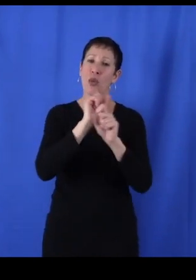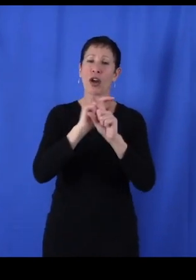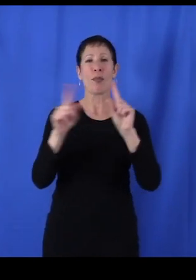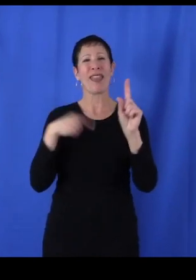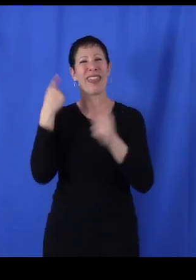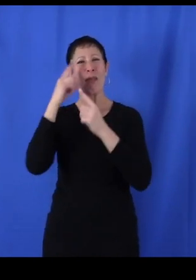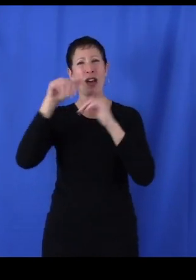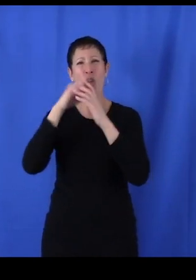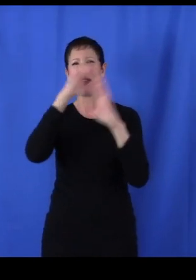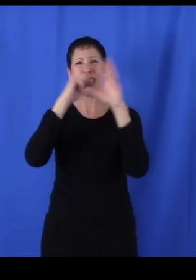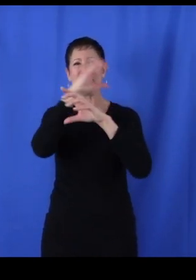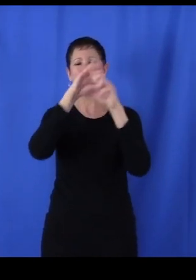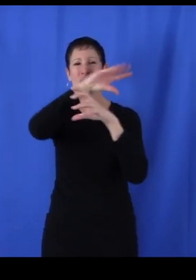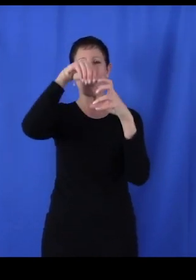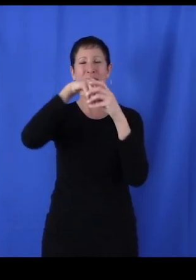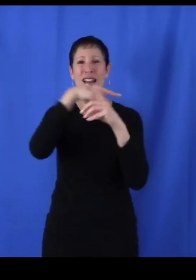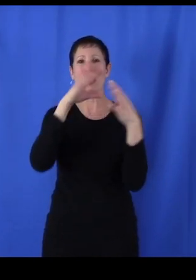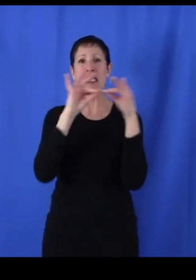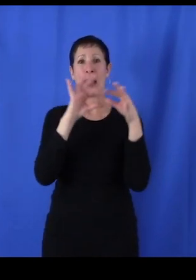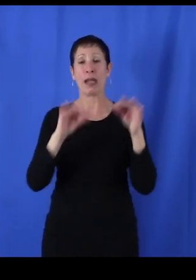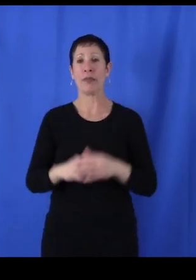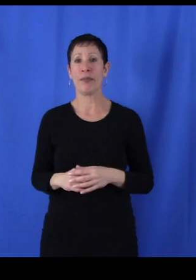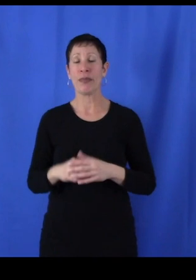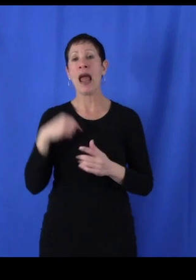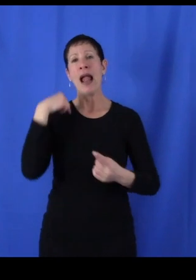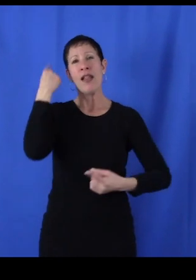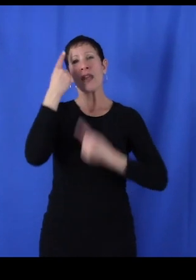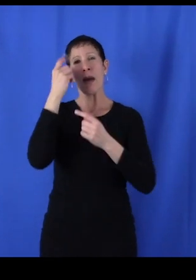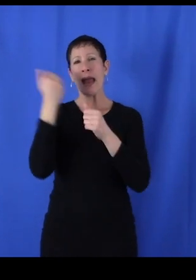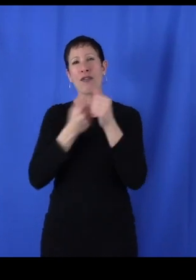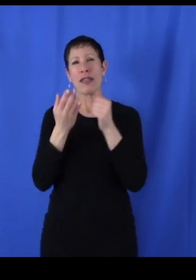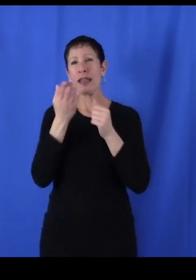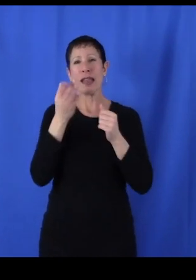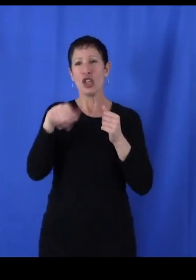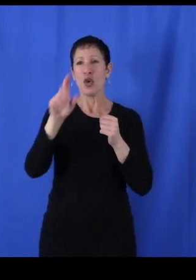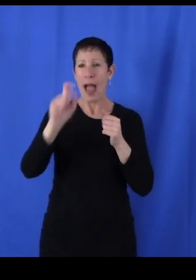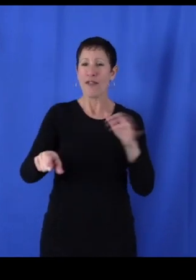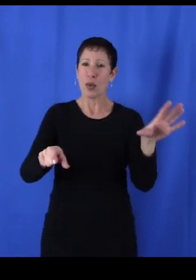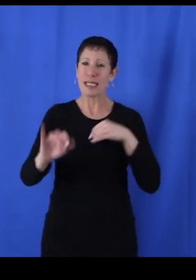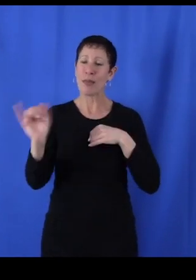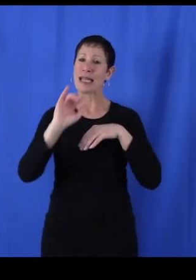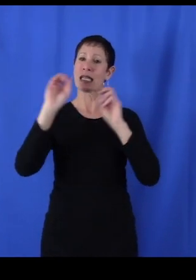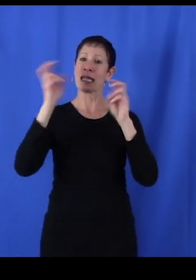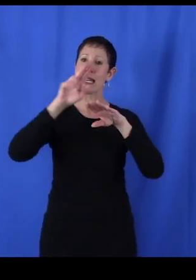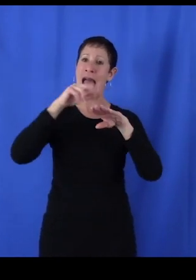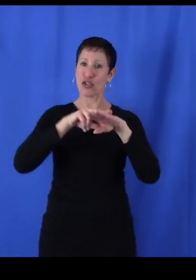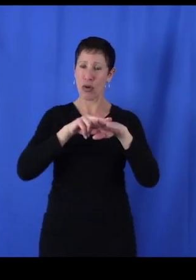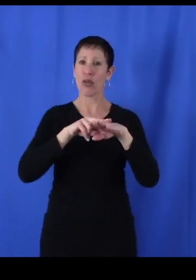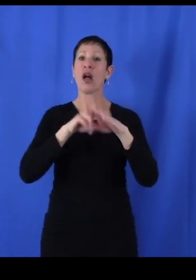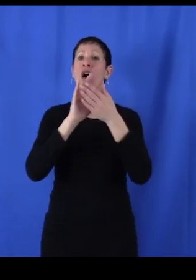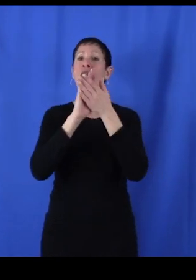all the assumptions embedded in this statement. Right? Think of everything you have to accept as